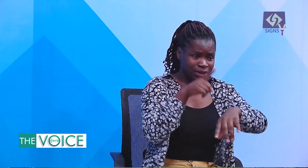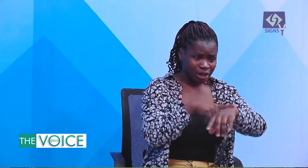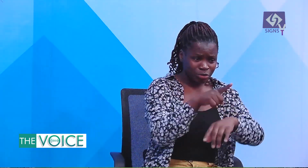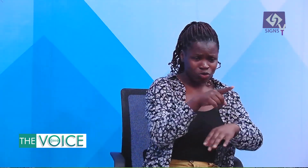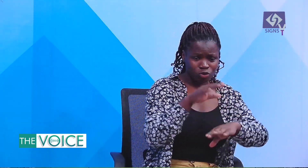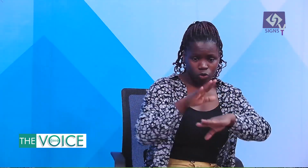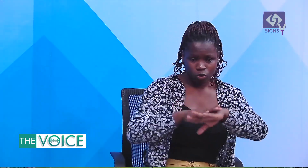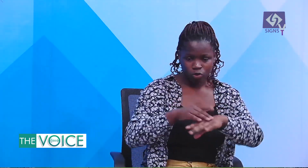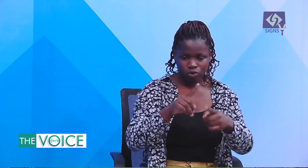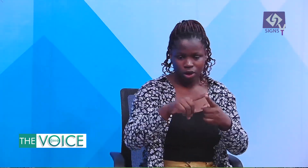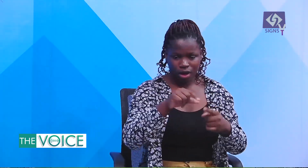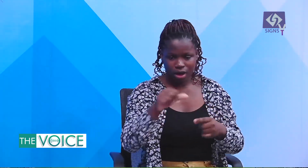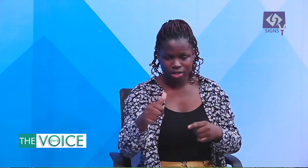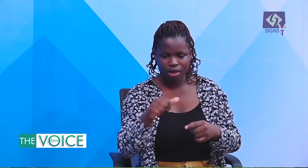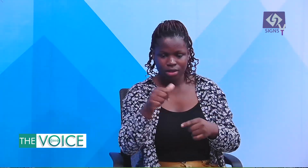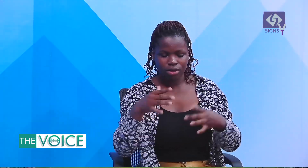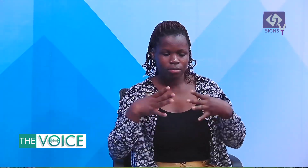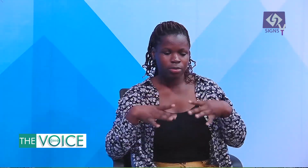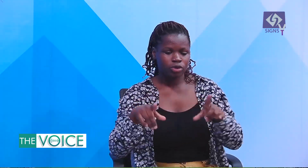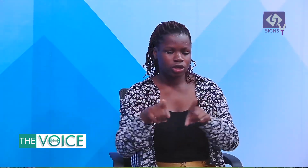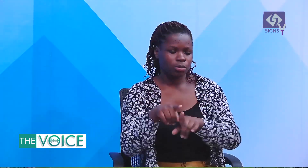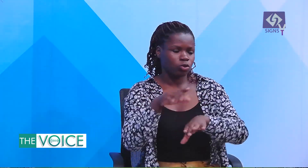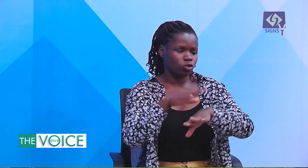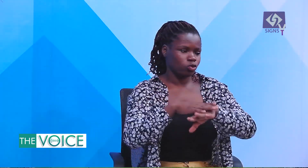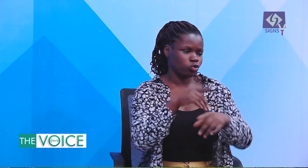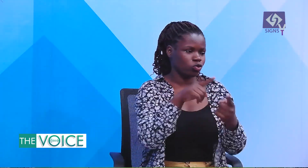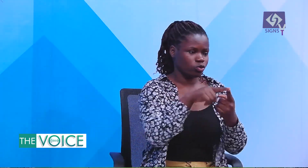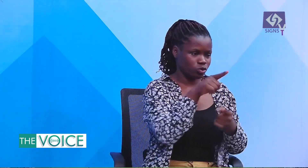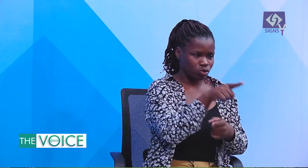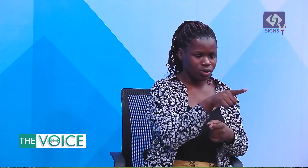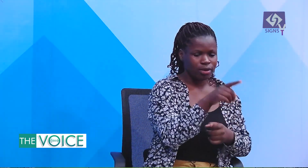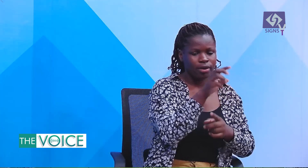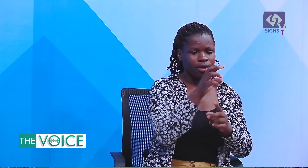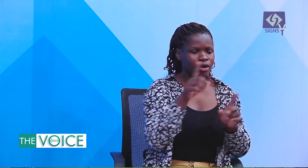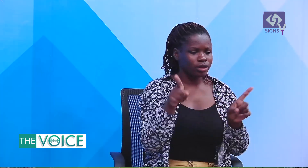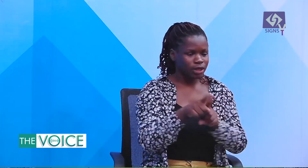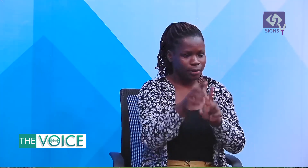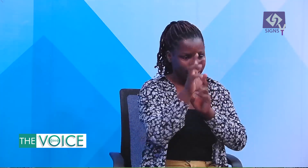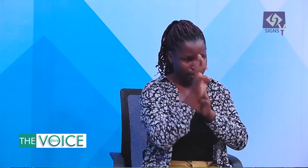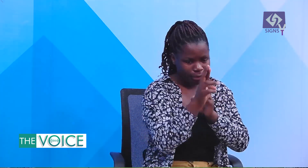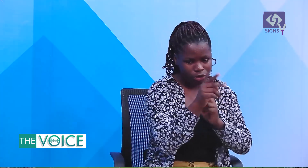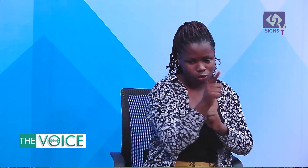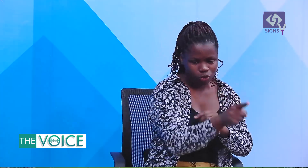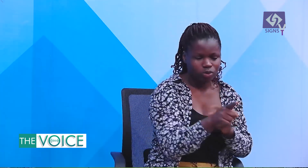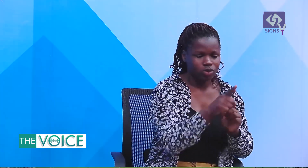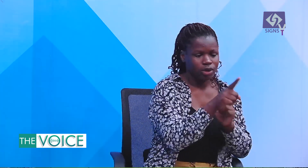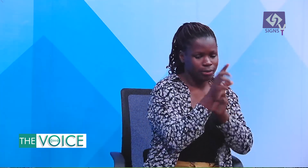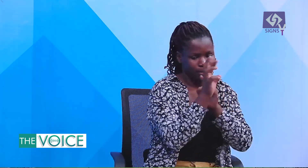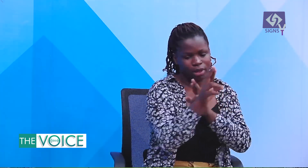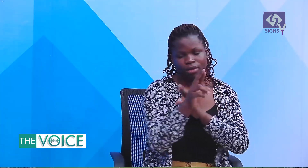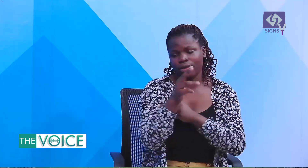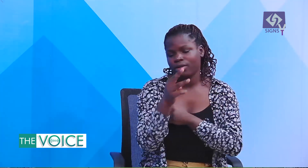encourage everyone to be good to one another, and if you're good to one another, respecting each